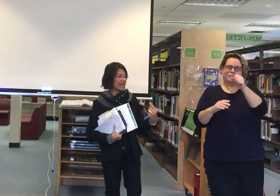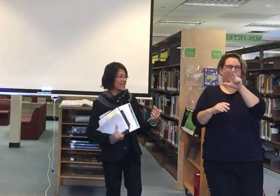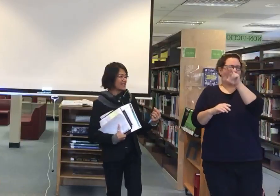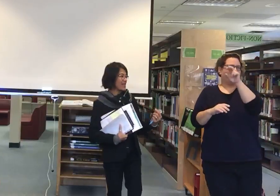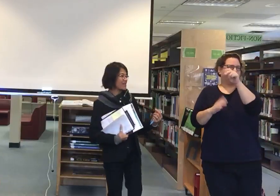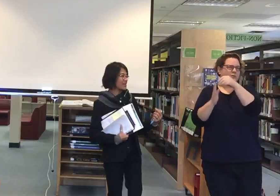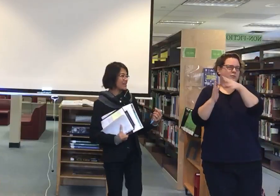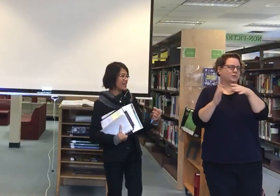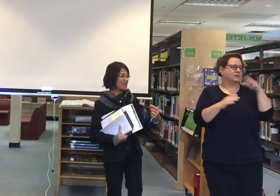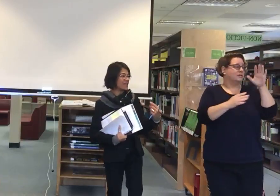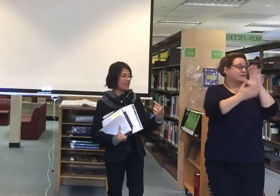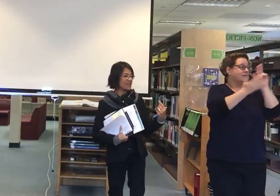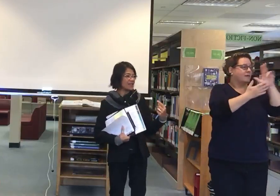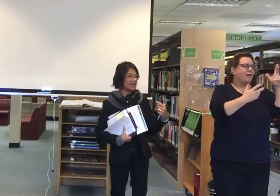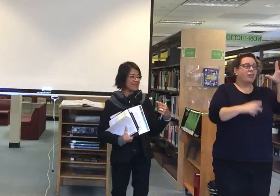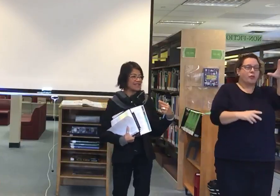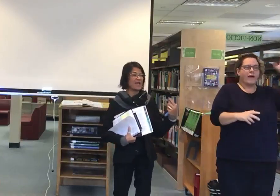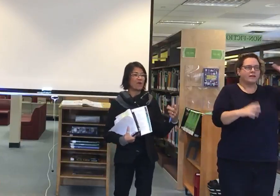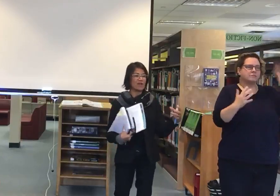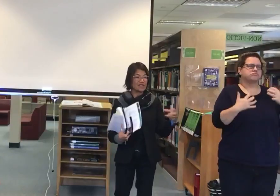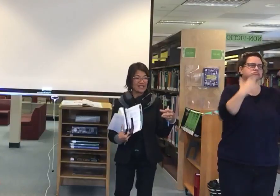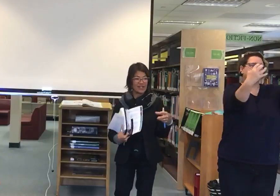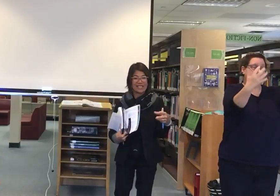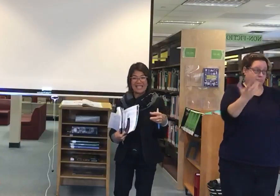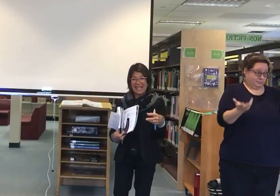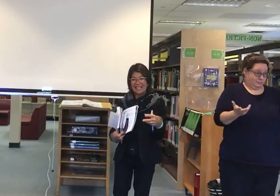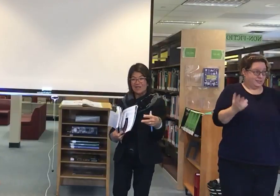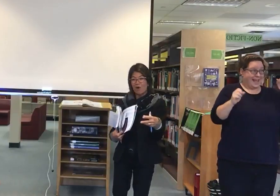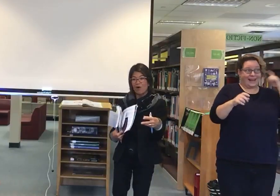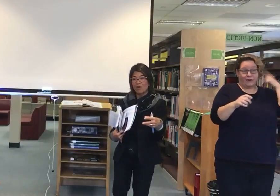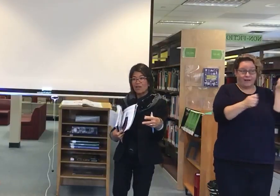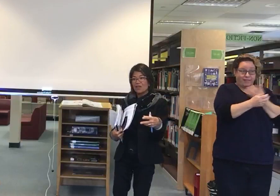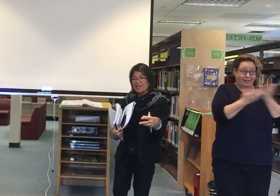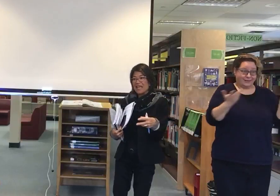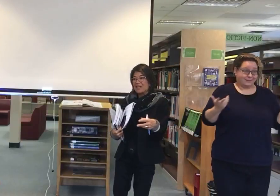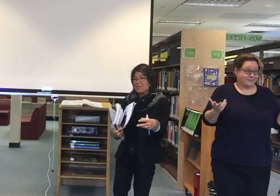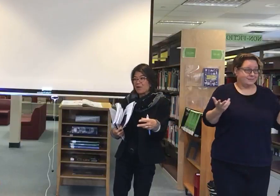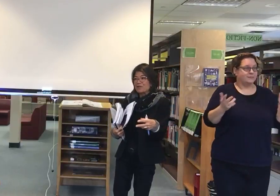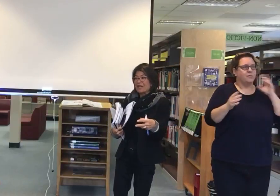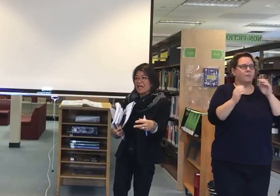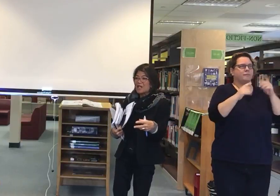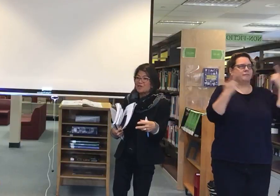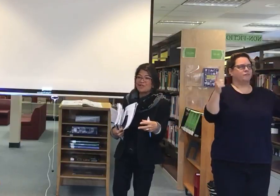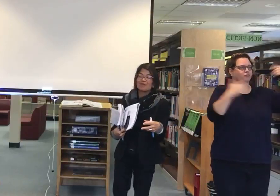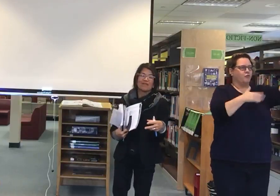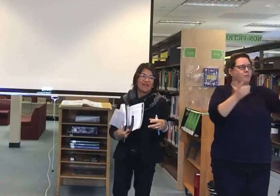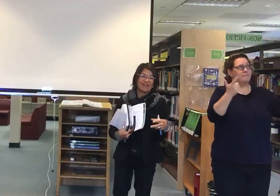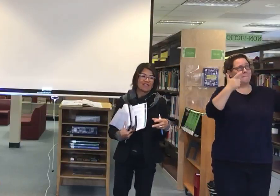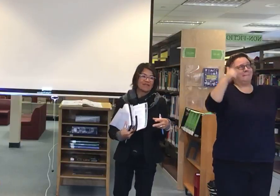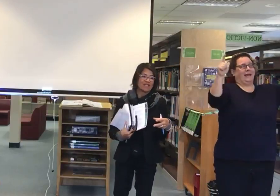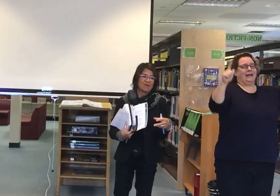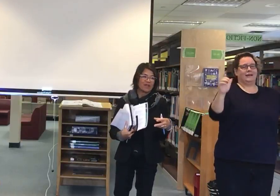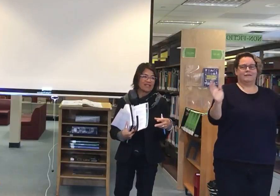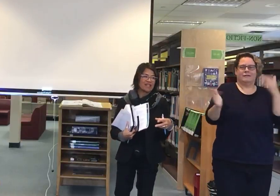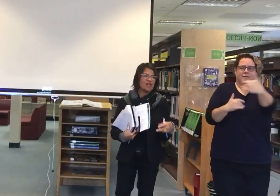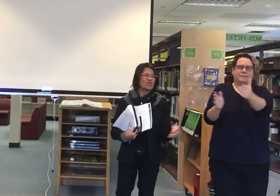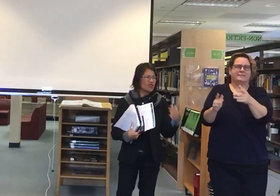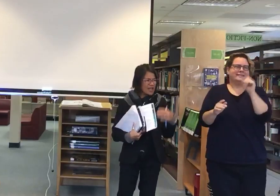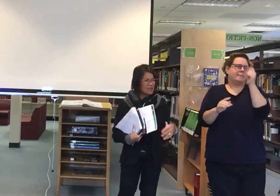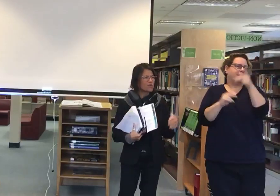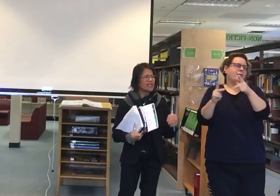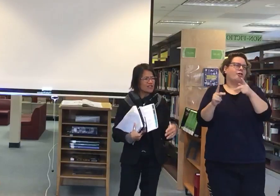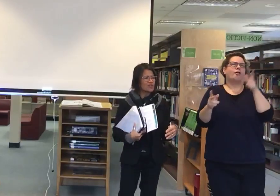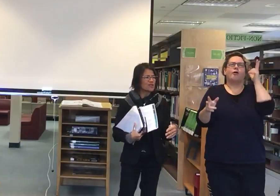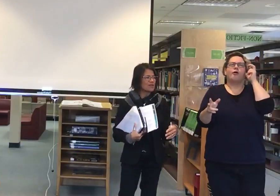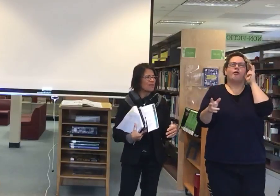not having access to everything in the same way you did in a contained small 10-person classroom is going to be a very different experience.